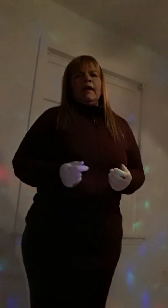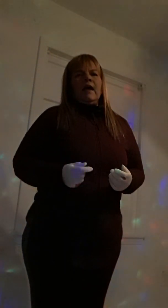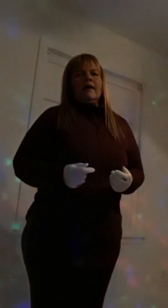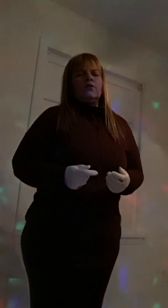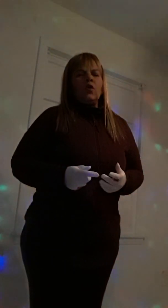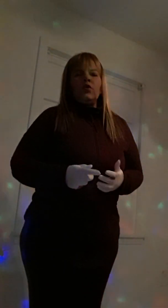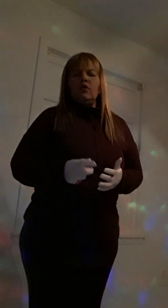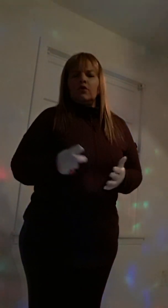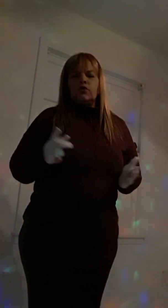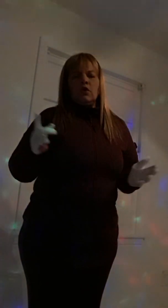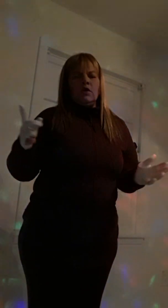llenar todos